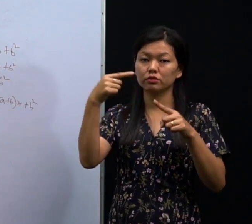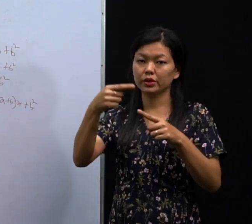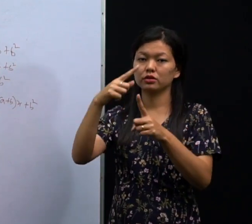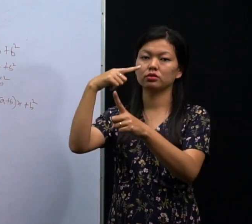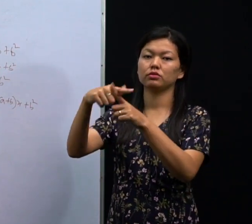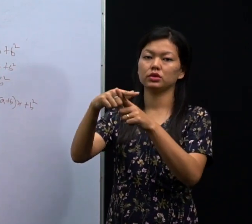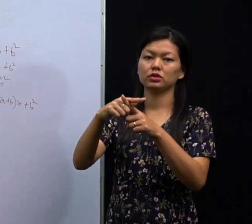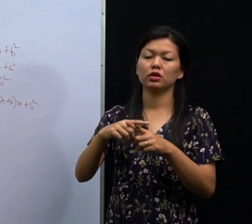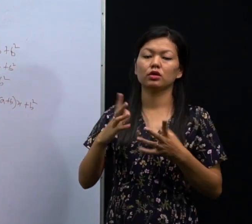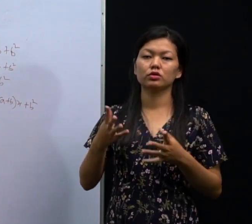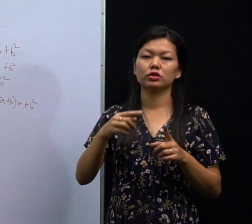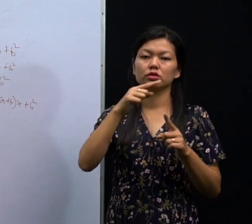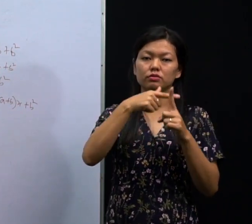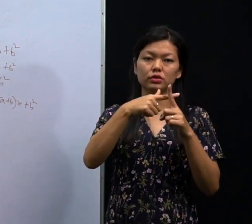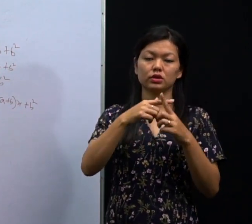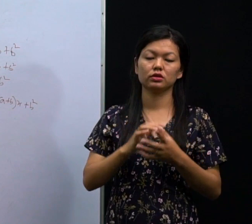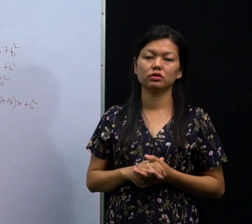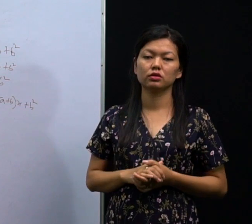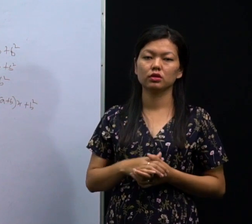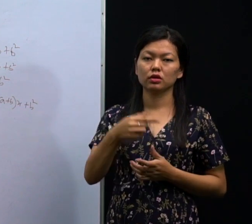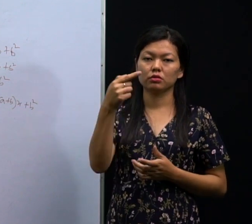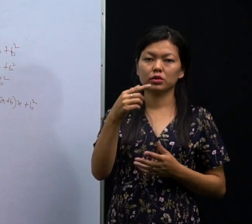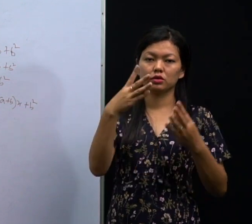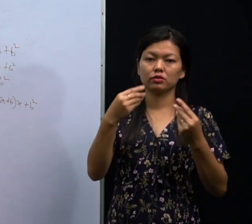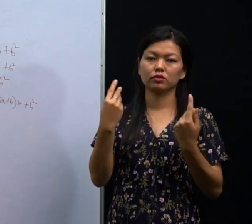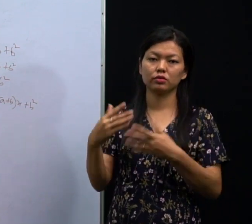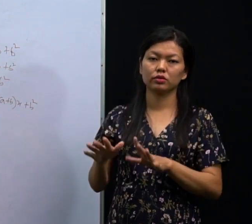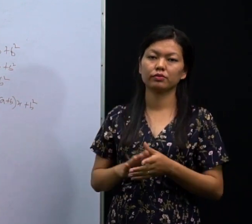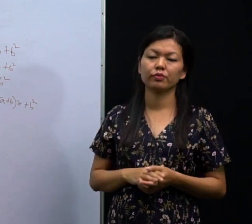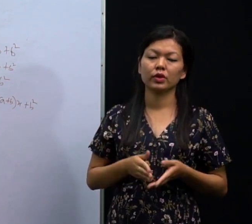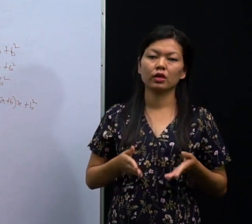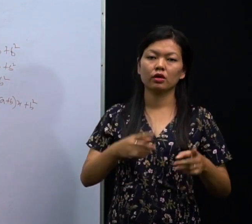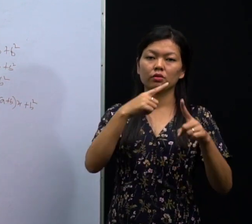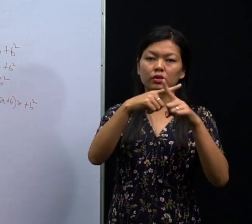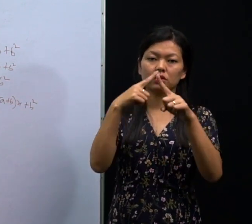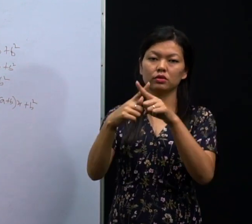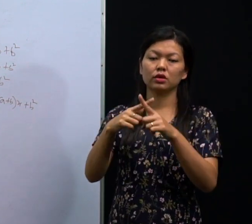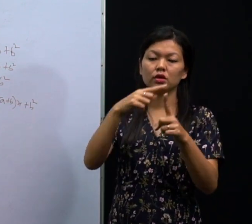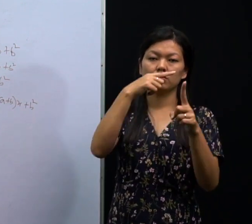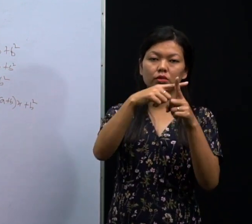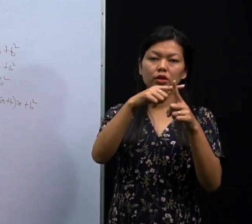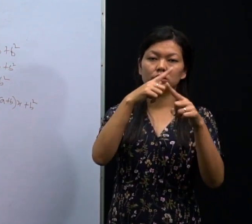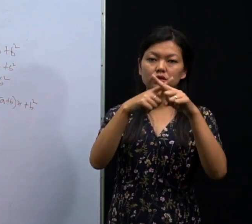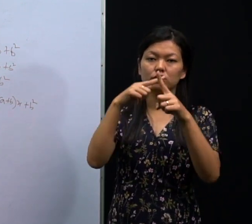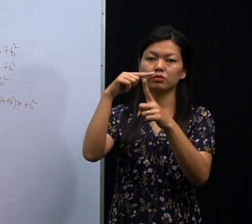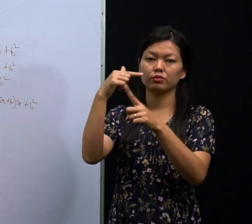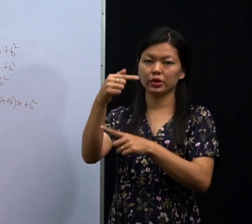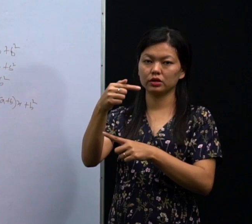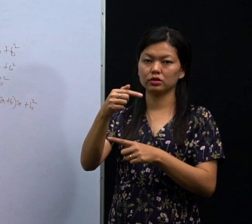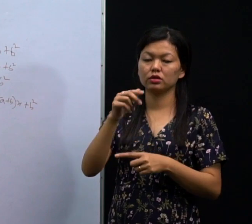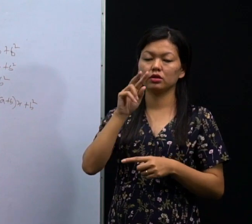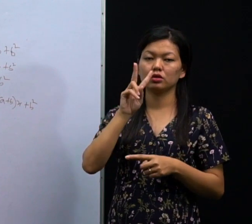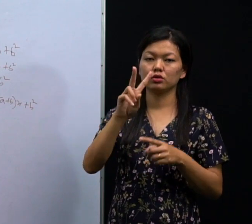cannot make it that minus. Clear? So A square, B square, C square. Now multiply product. Plus into minus 2AB.